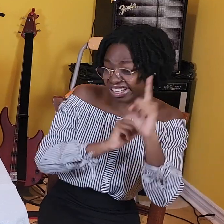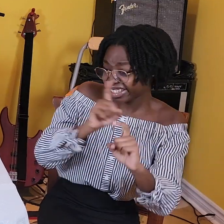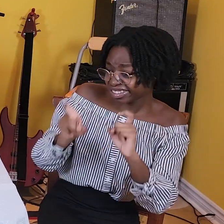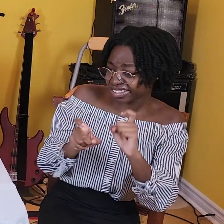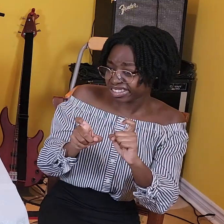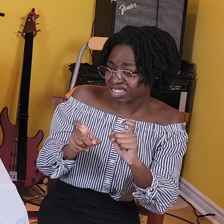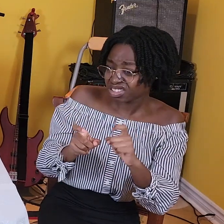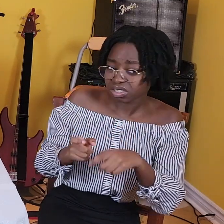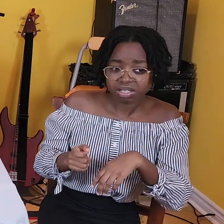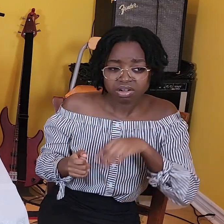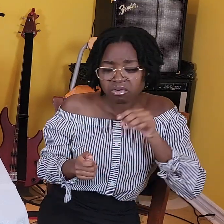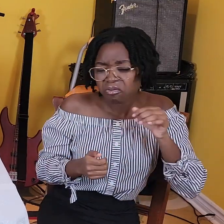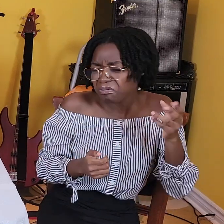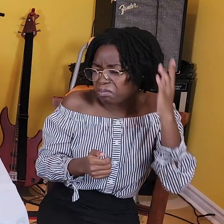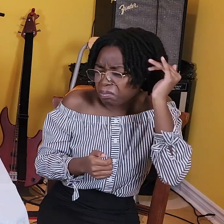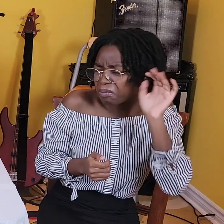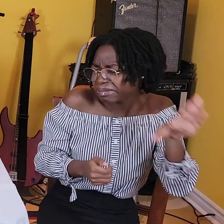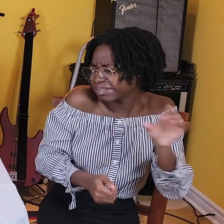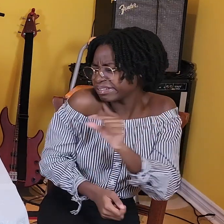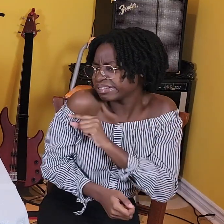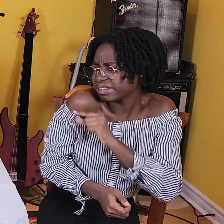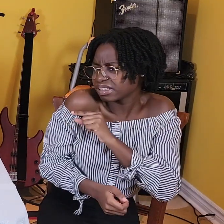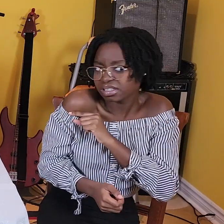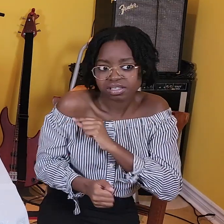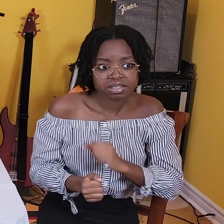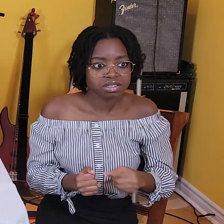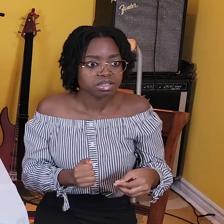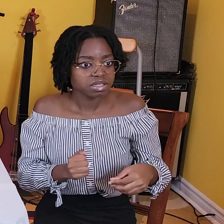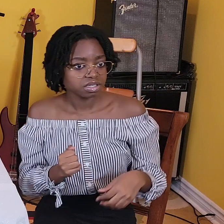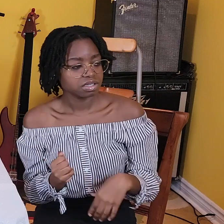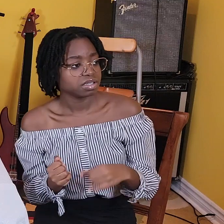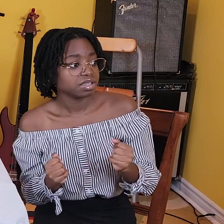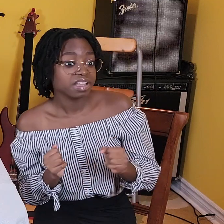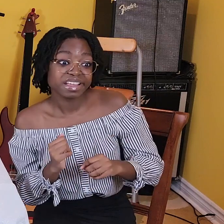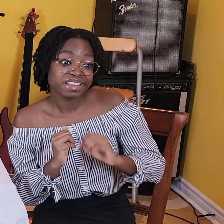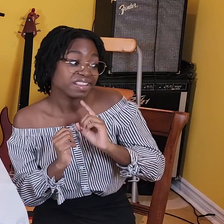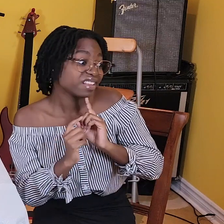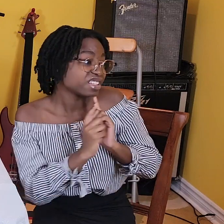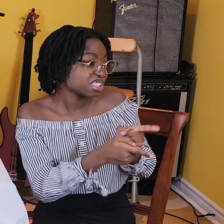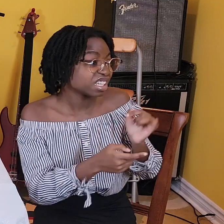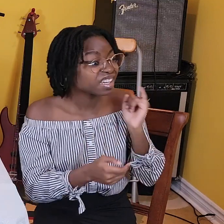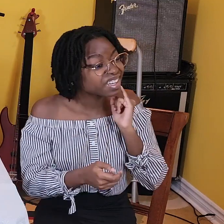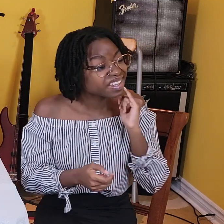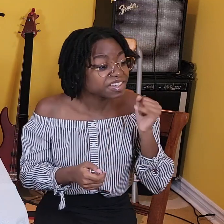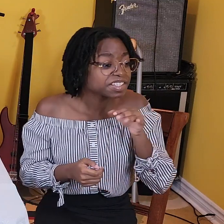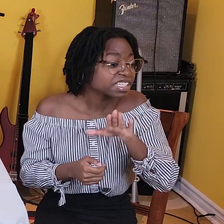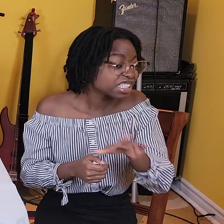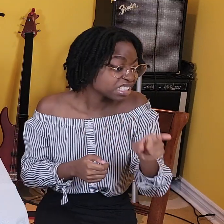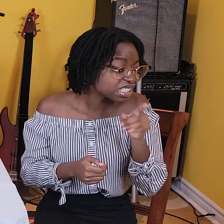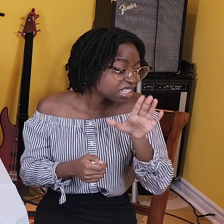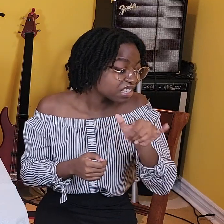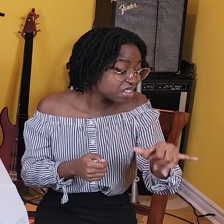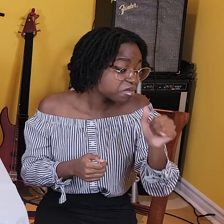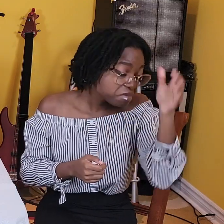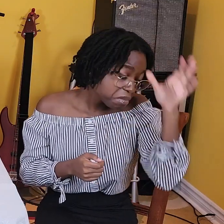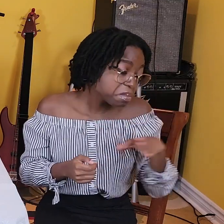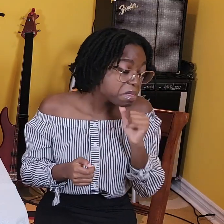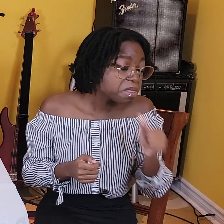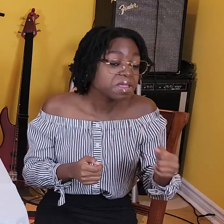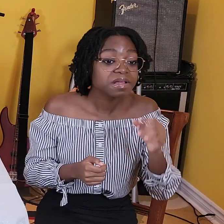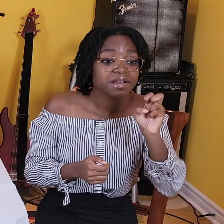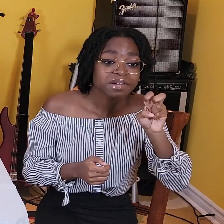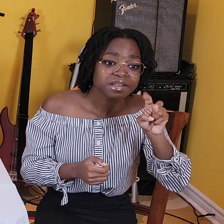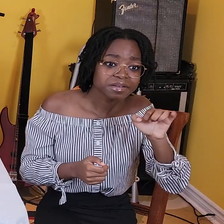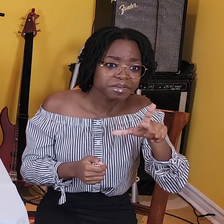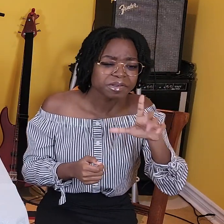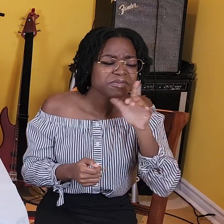him, If he were not an evildoer, we would not have delivered him up to you. Then Pilate said to them, You take him and